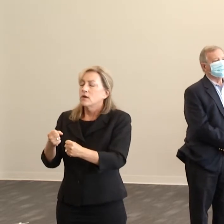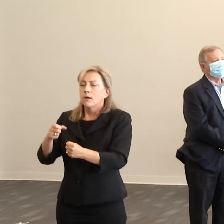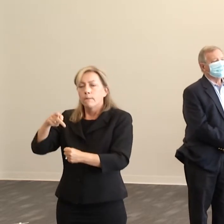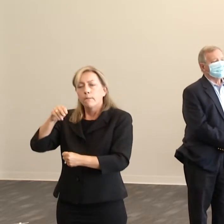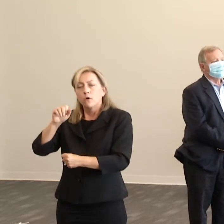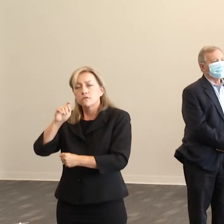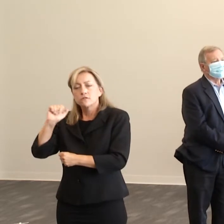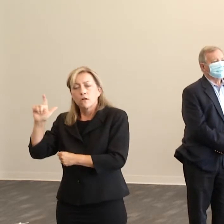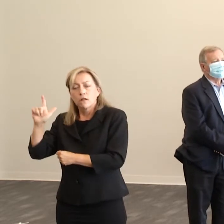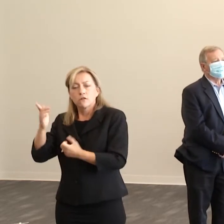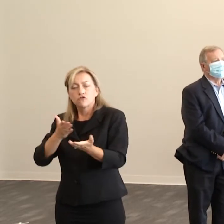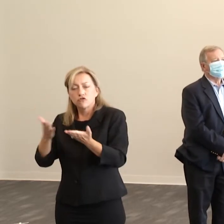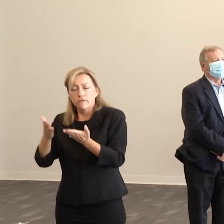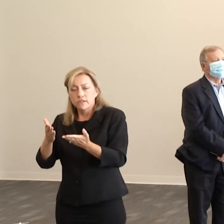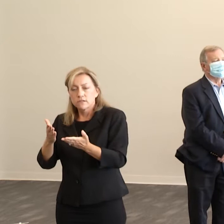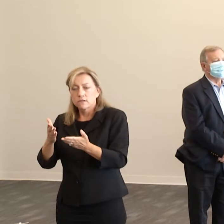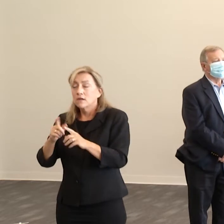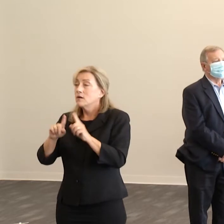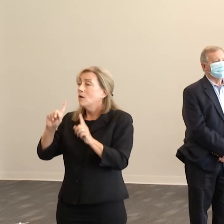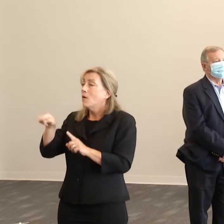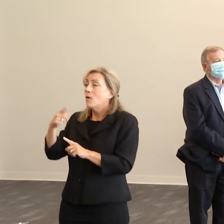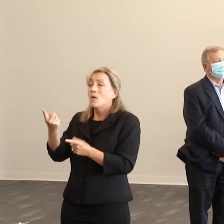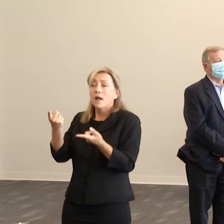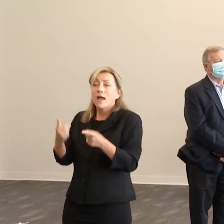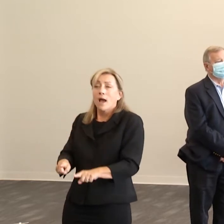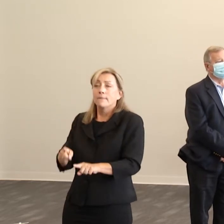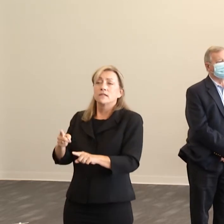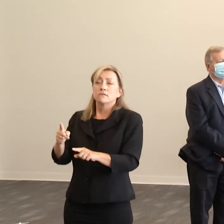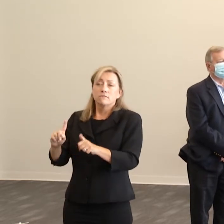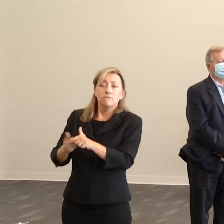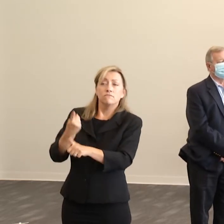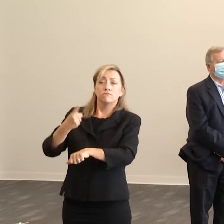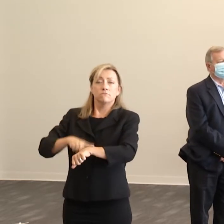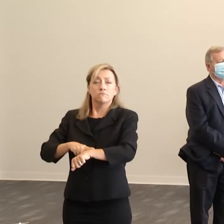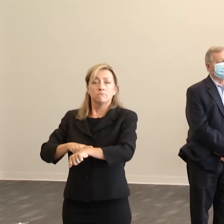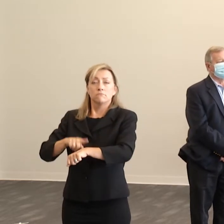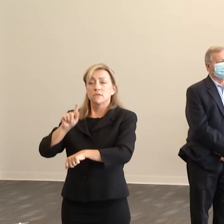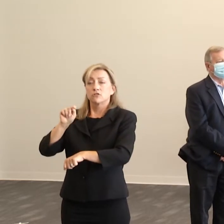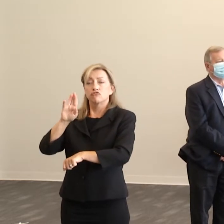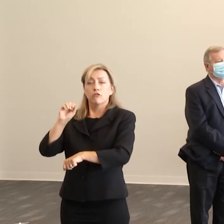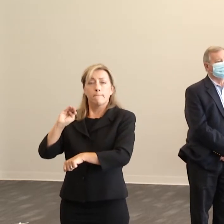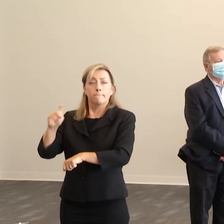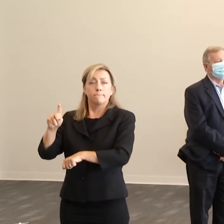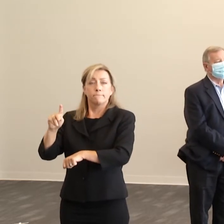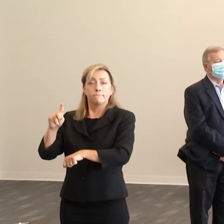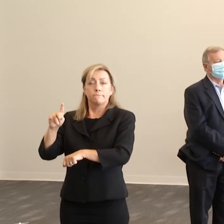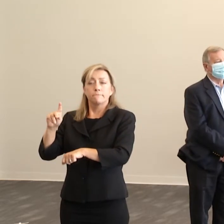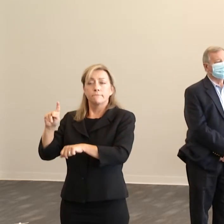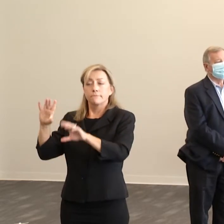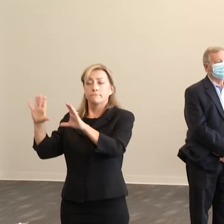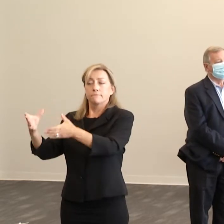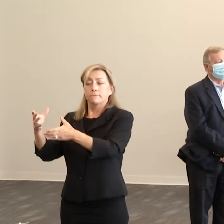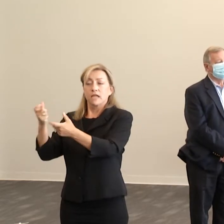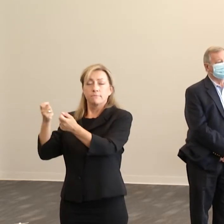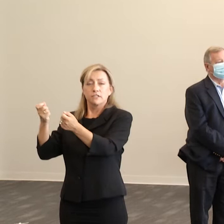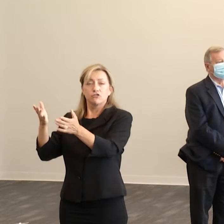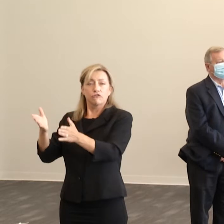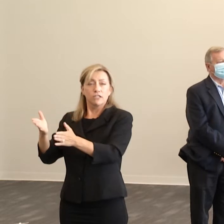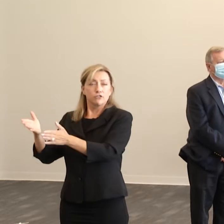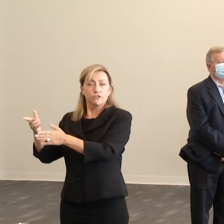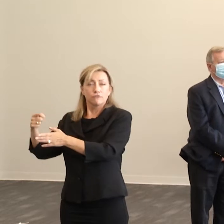Only Trump and the Trump administration can stand